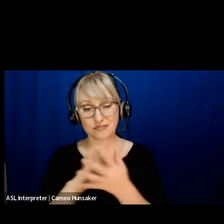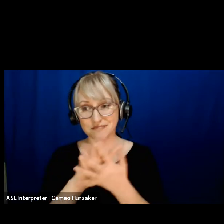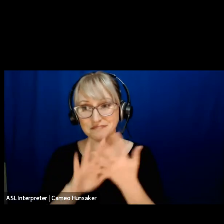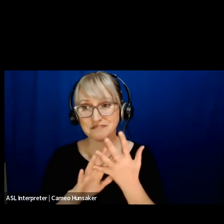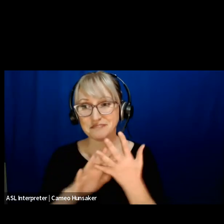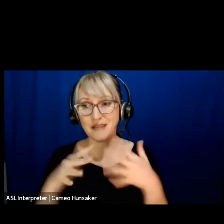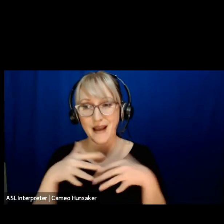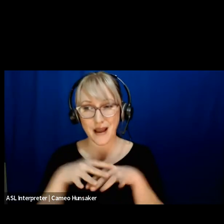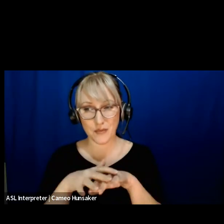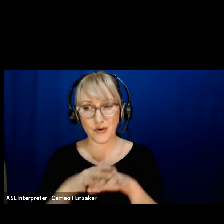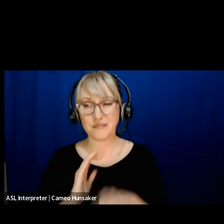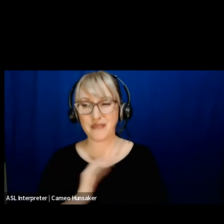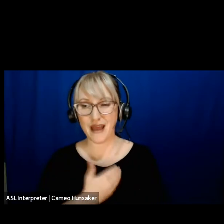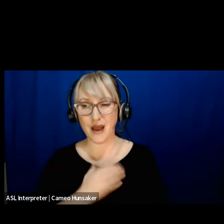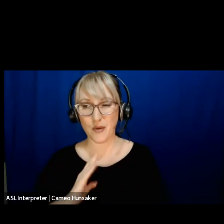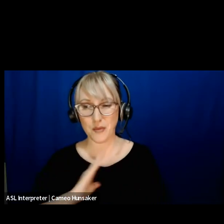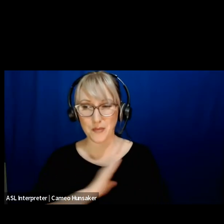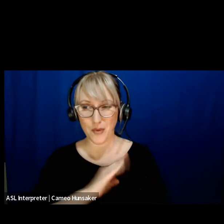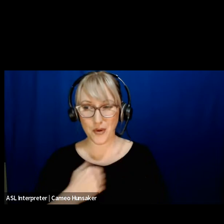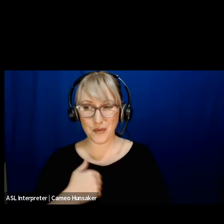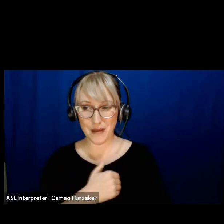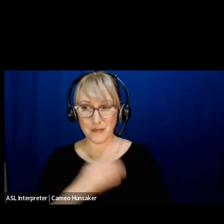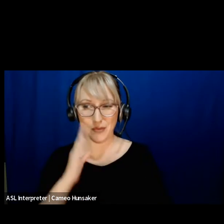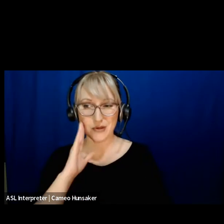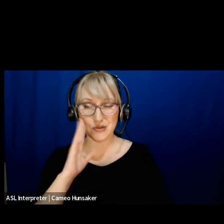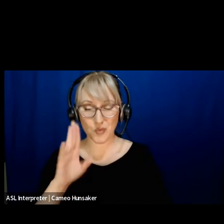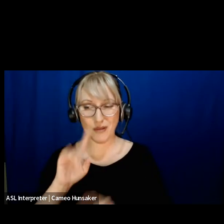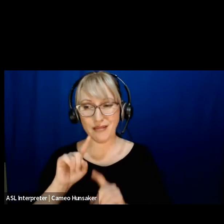members plan to attend that.